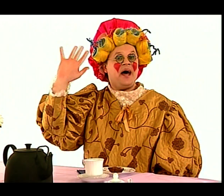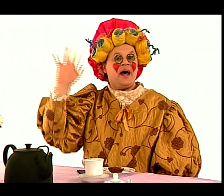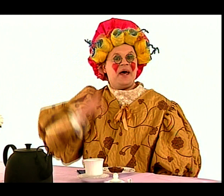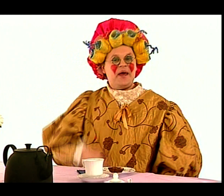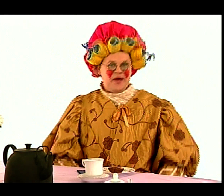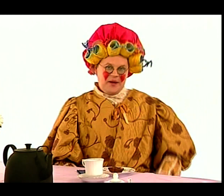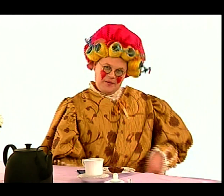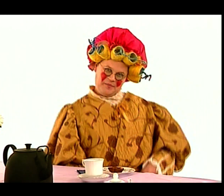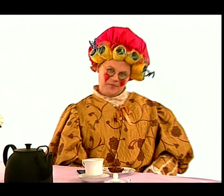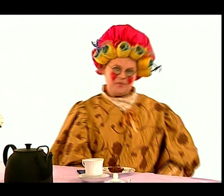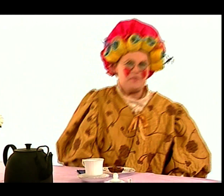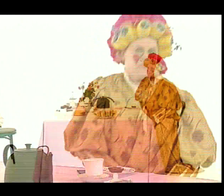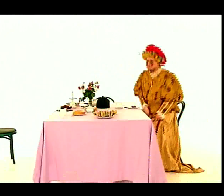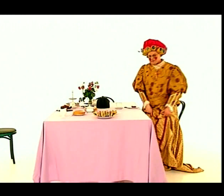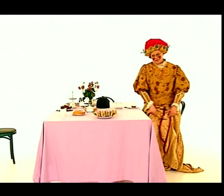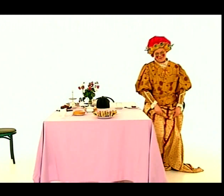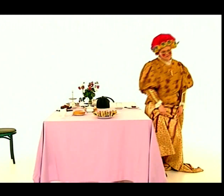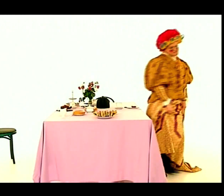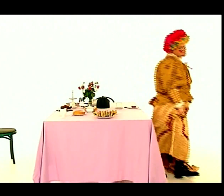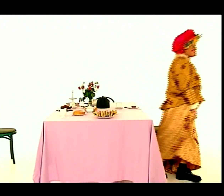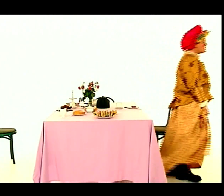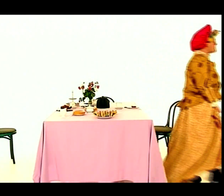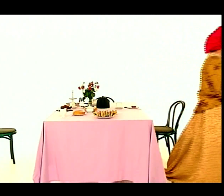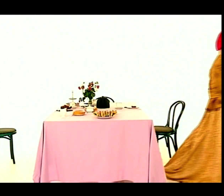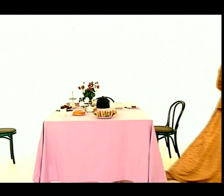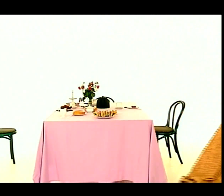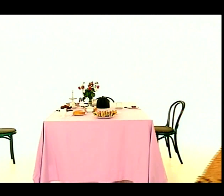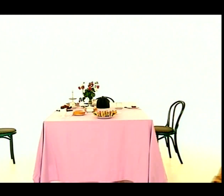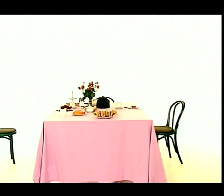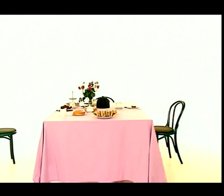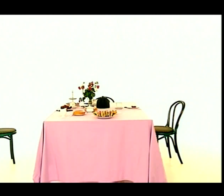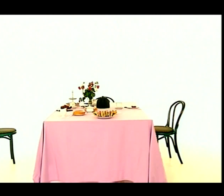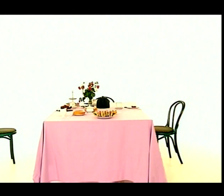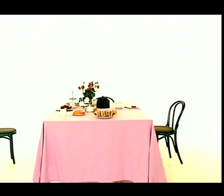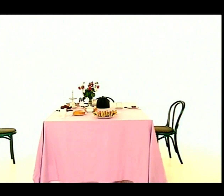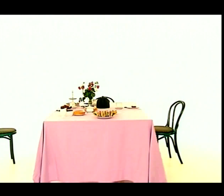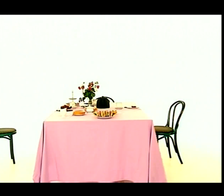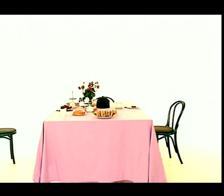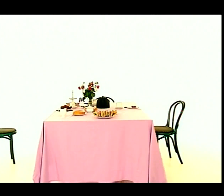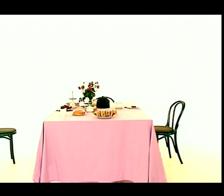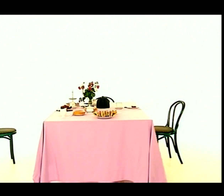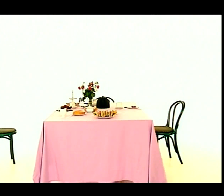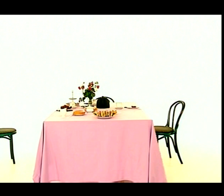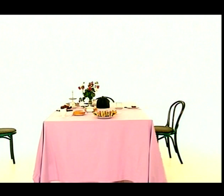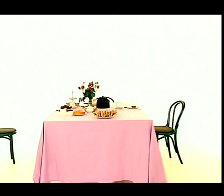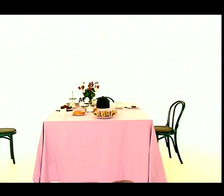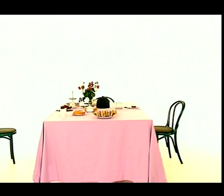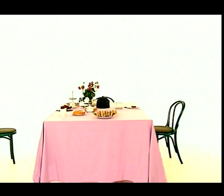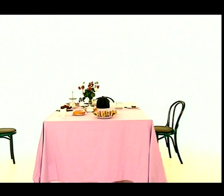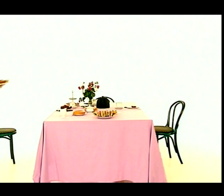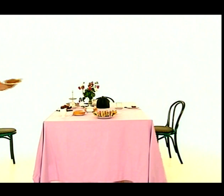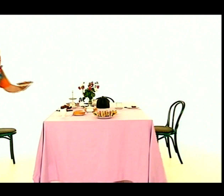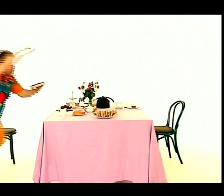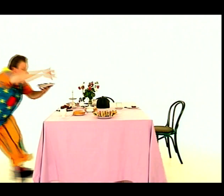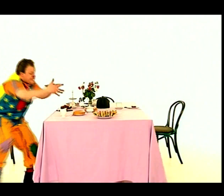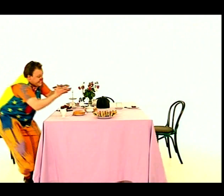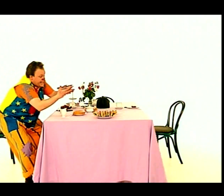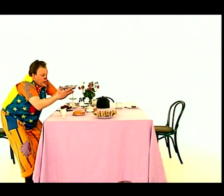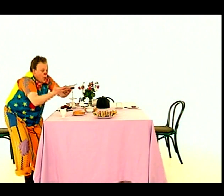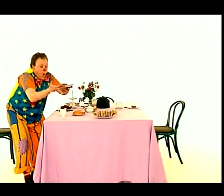Bye-bye. Bye-bye, Auntie Polly and Auntie Suki. Oh, dear, Mr. Tumble will be sad he missed his aunties. Oh,